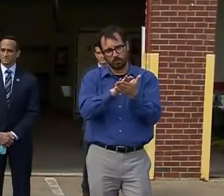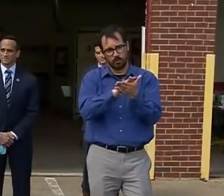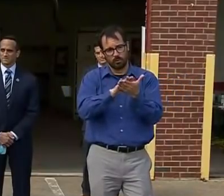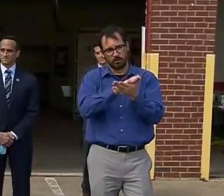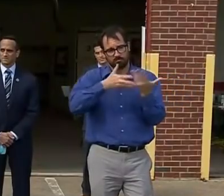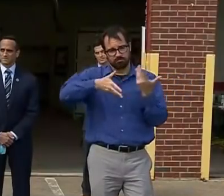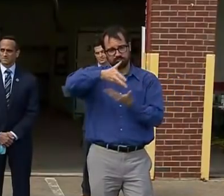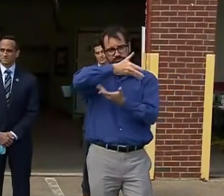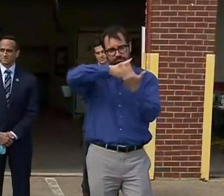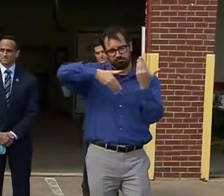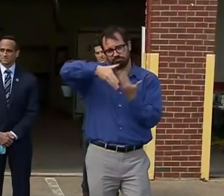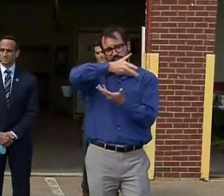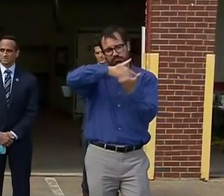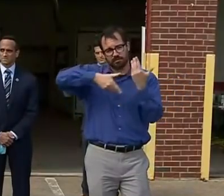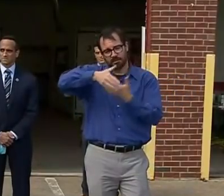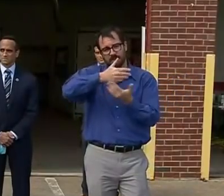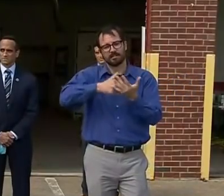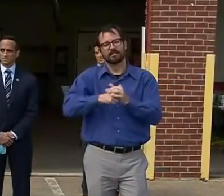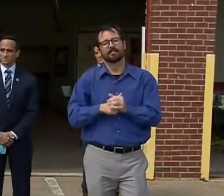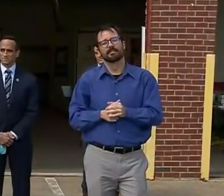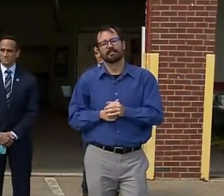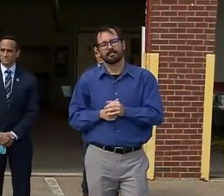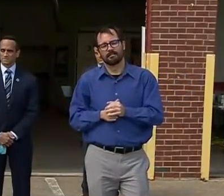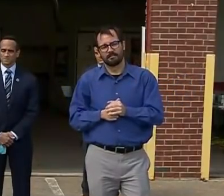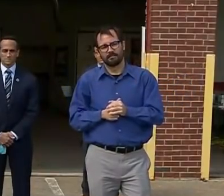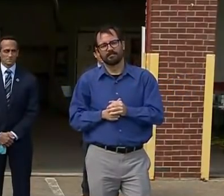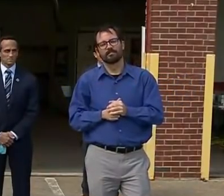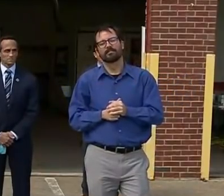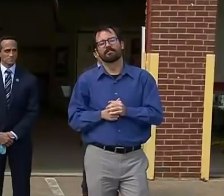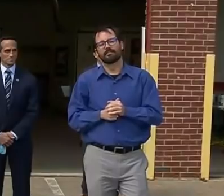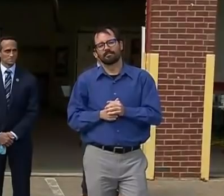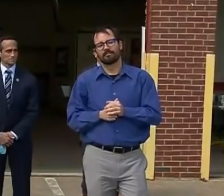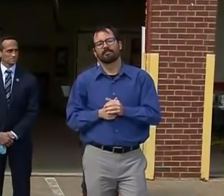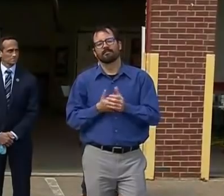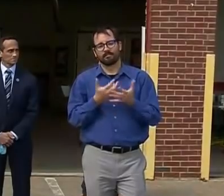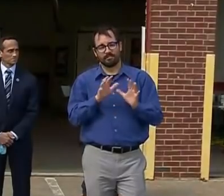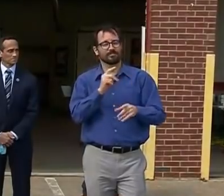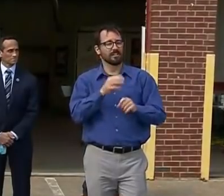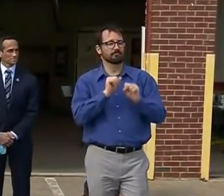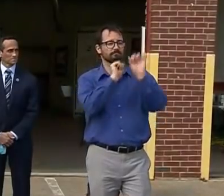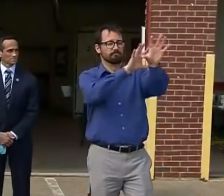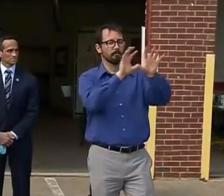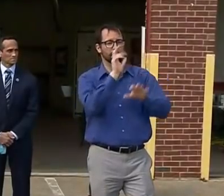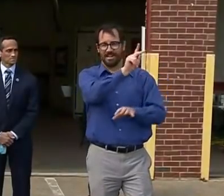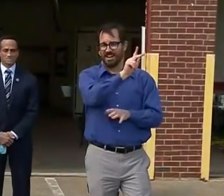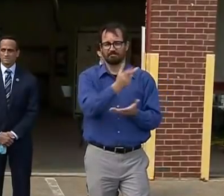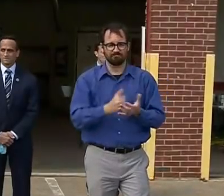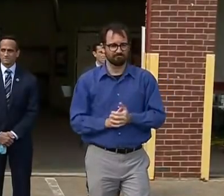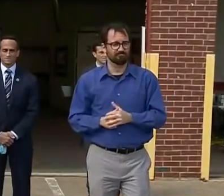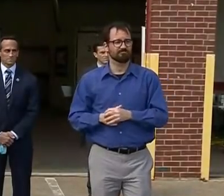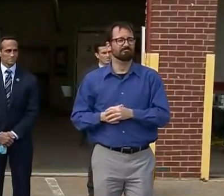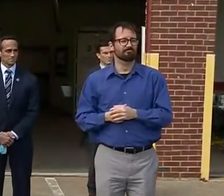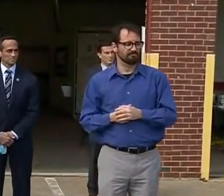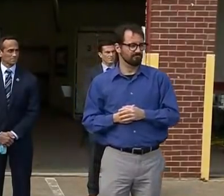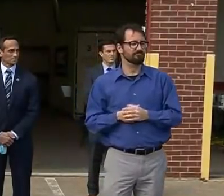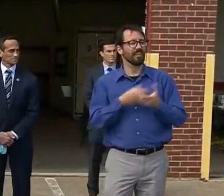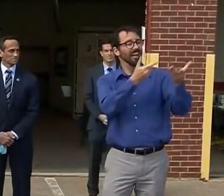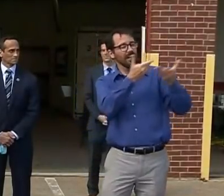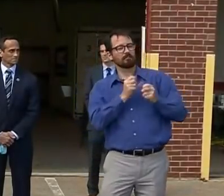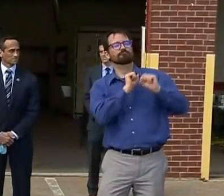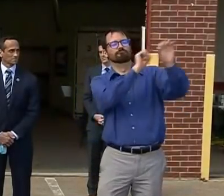site of containment, of site of origin. I'm sorry. Can the same mask go back to who dropped them off? Right? Yeah,